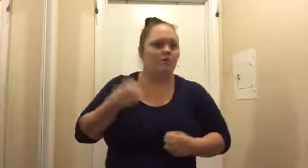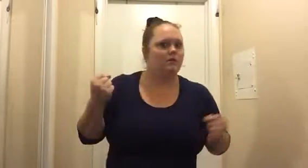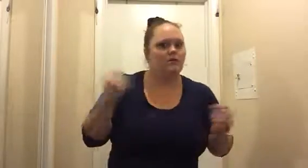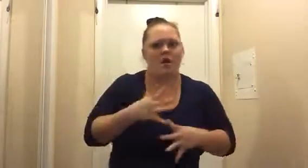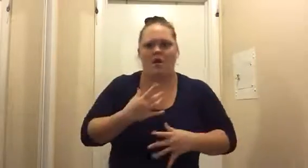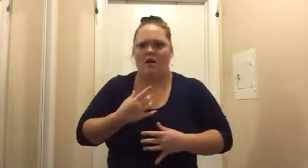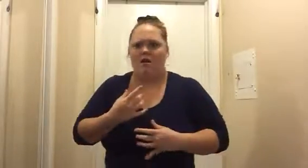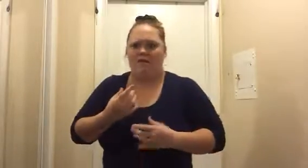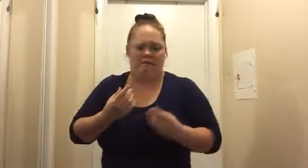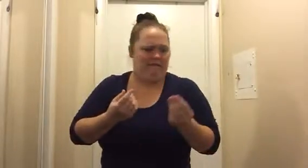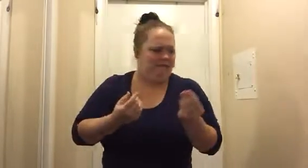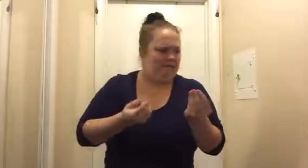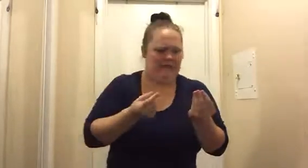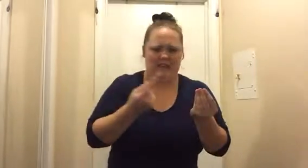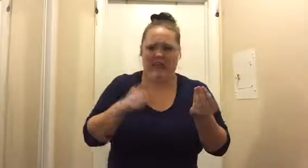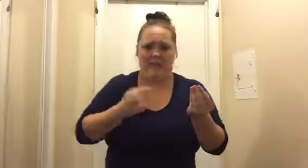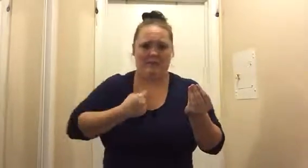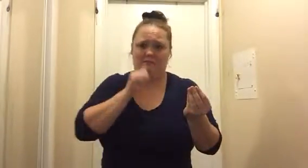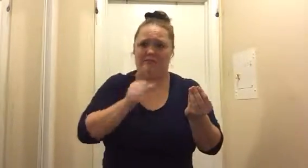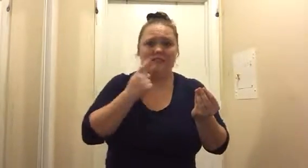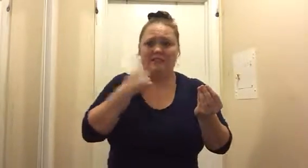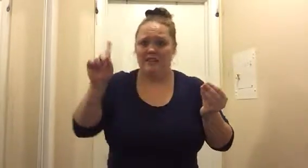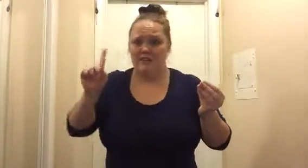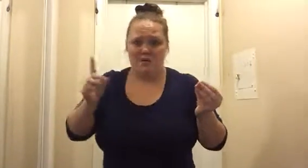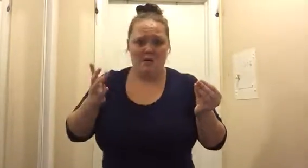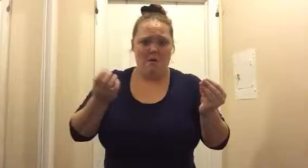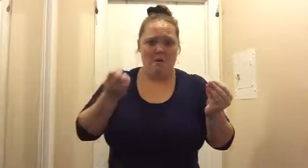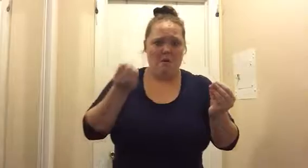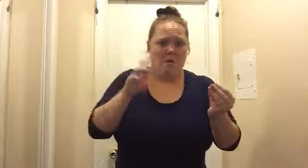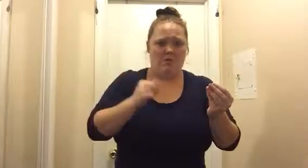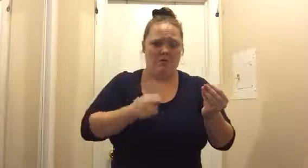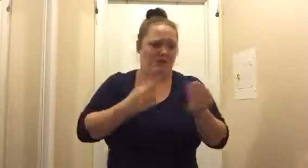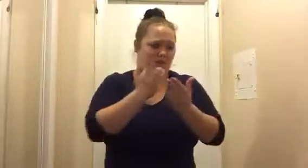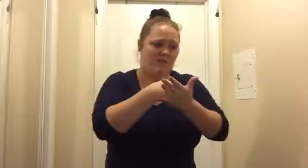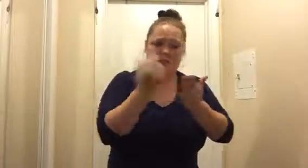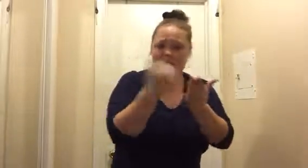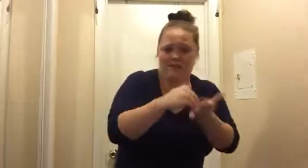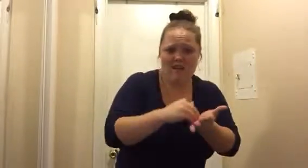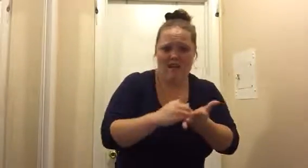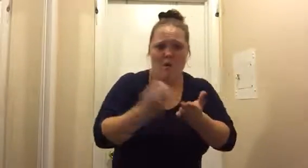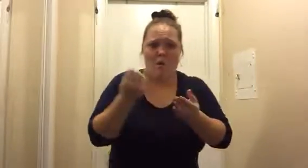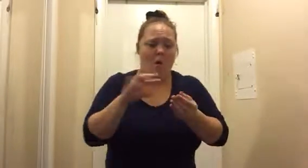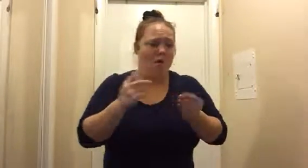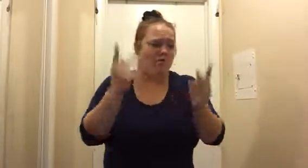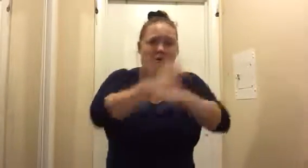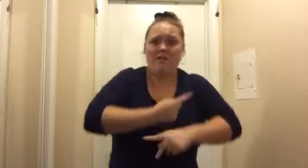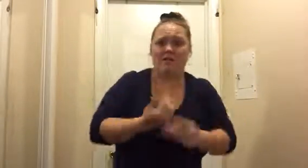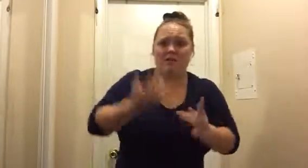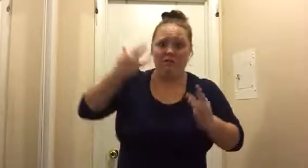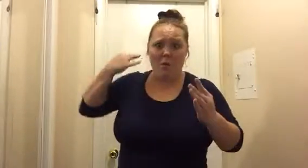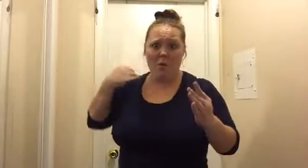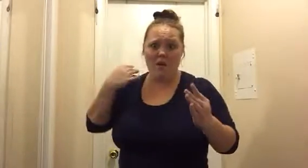What if it makes me relapse again? What if it's a worse relapse than the last one? But at this point, I was so